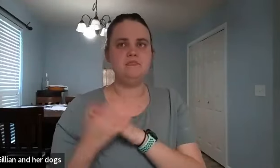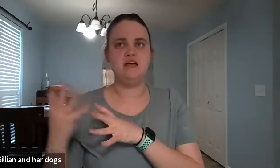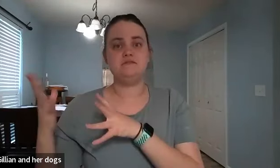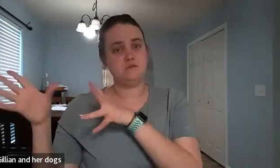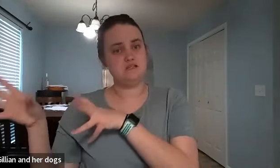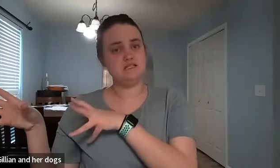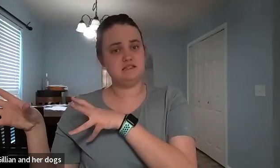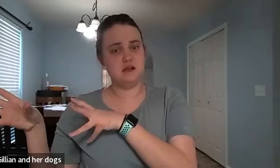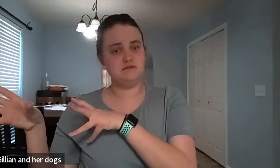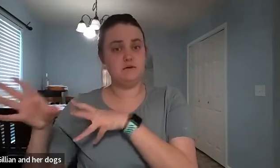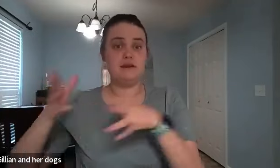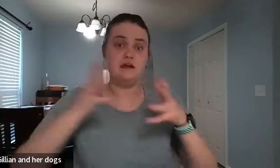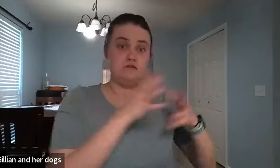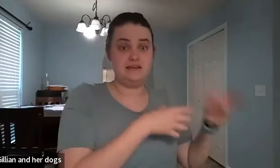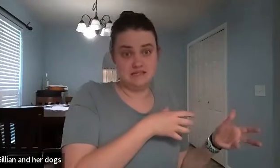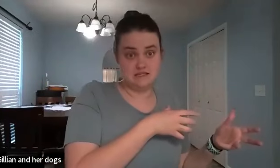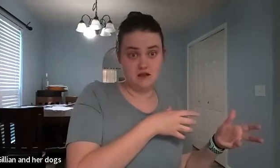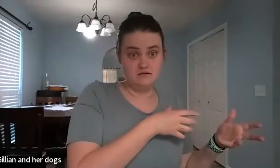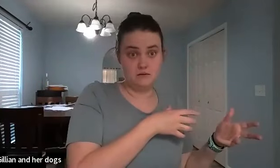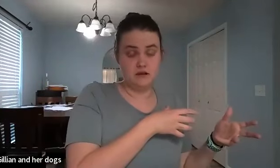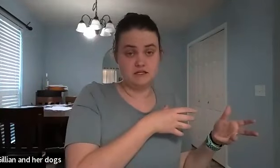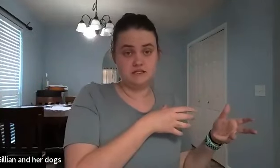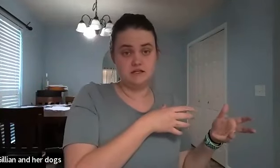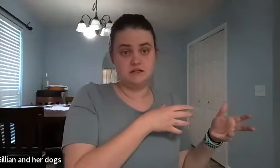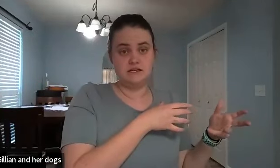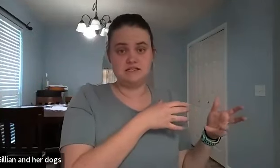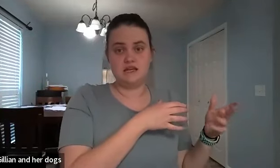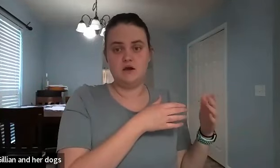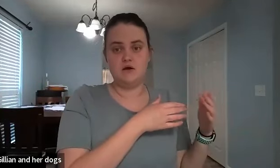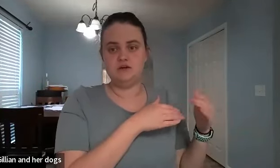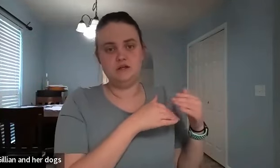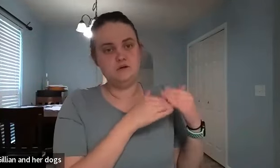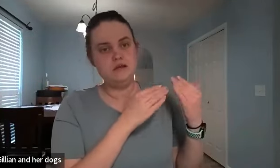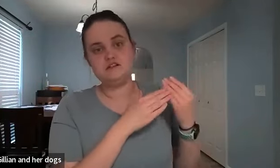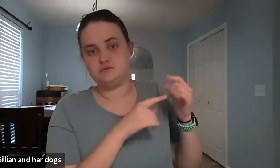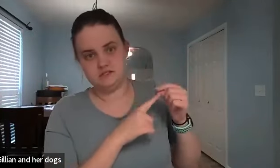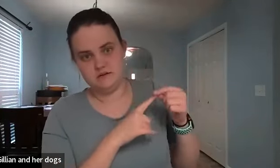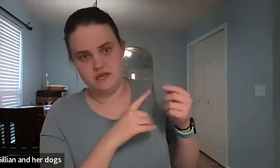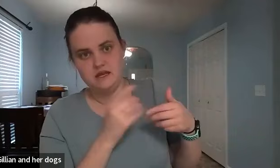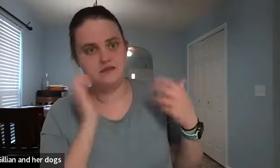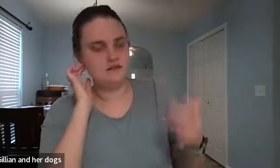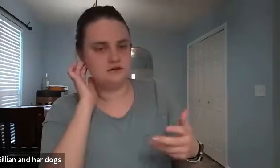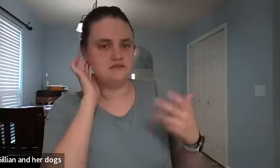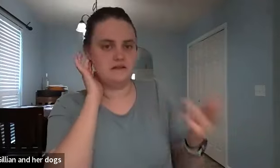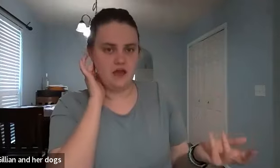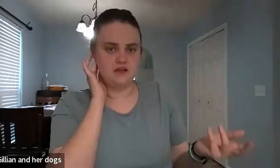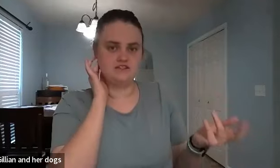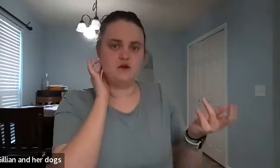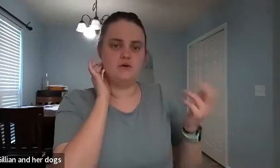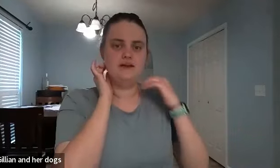that there wasn't a sign for, but now there is a sign for it. It's like how, new English words come in and, stuff like that. So